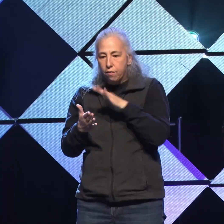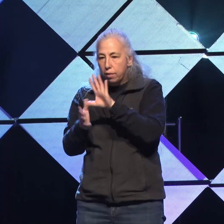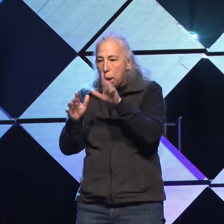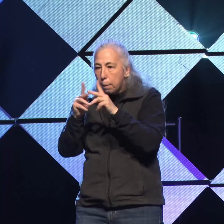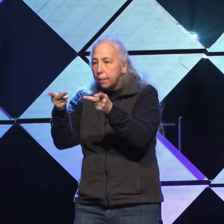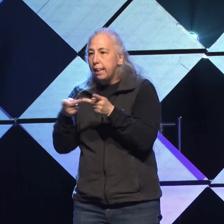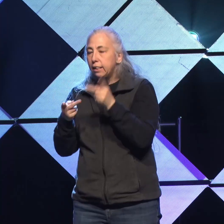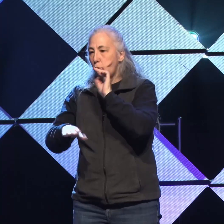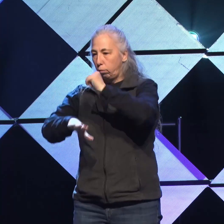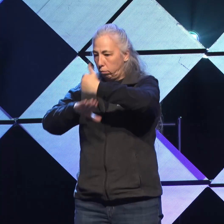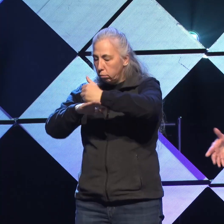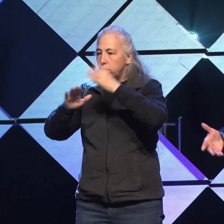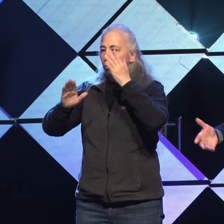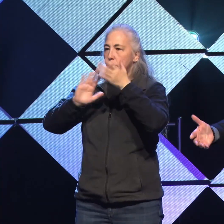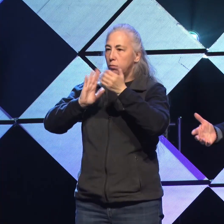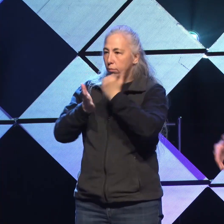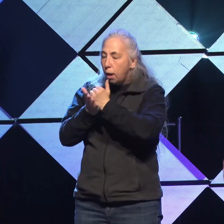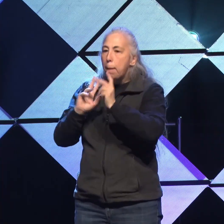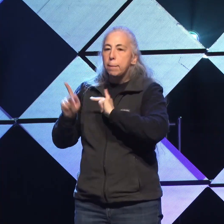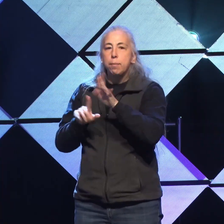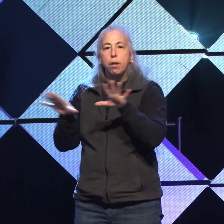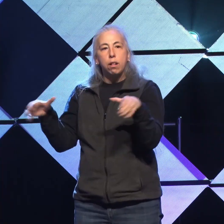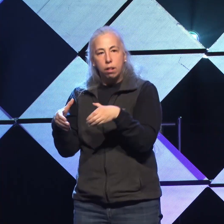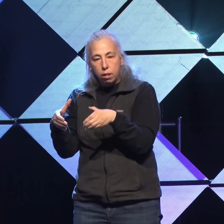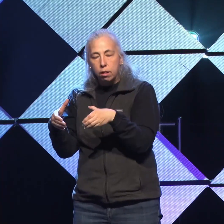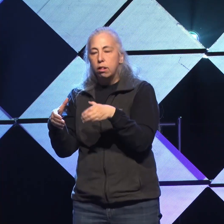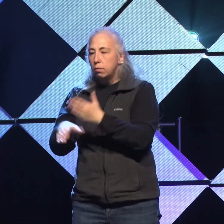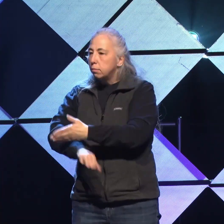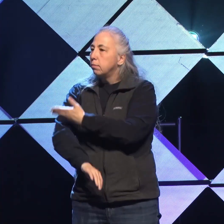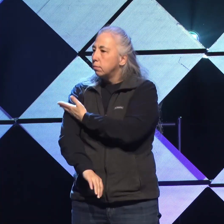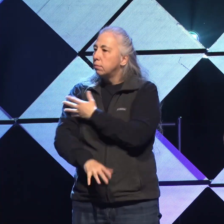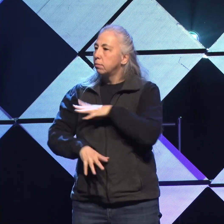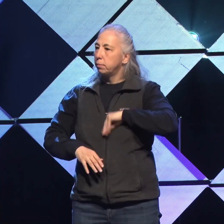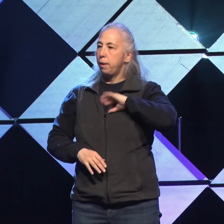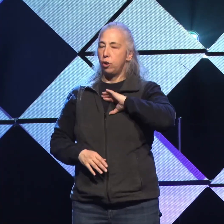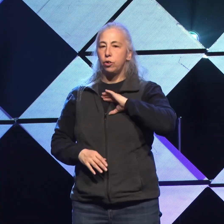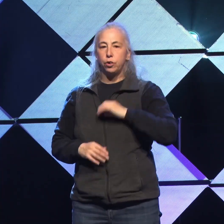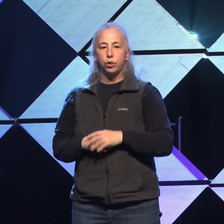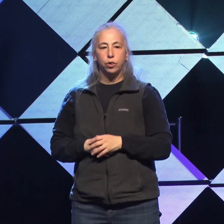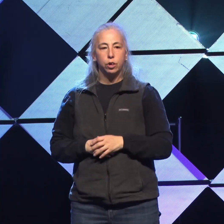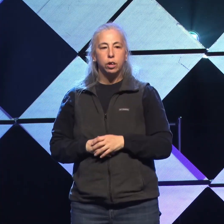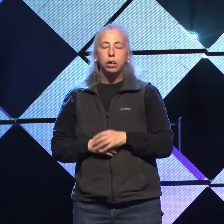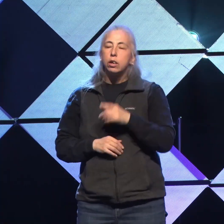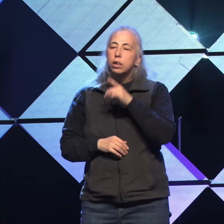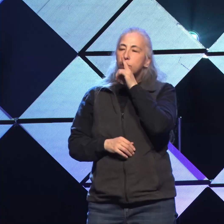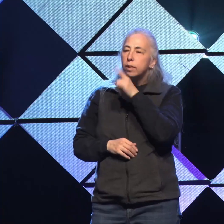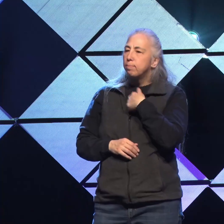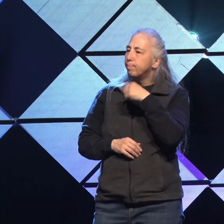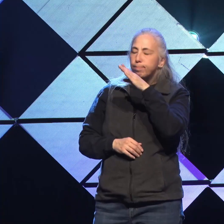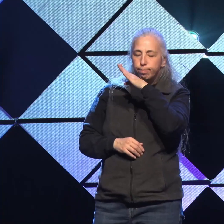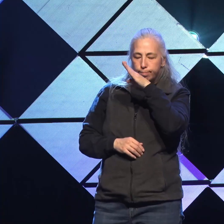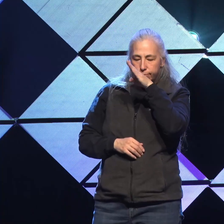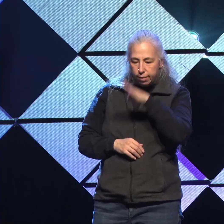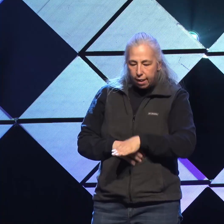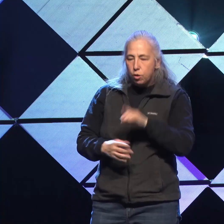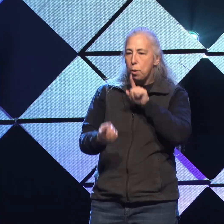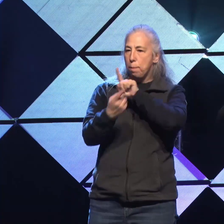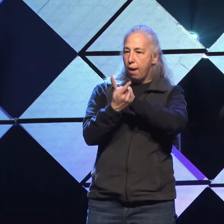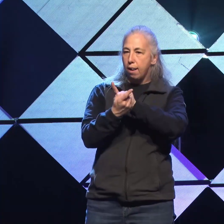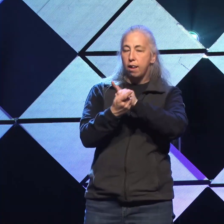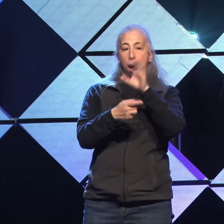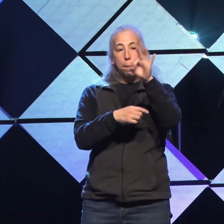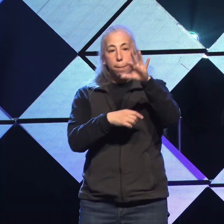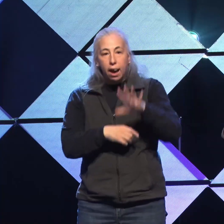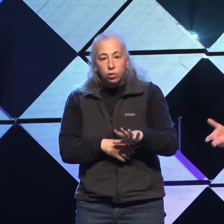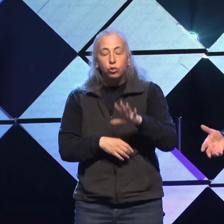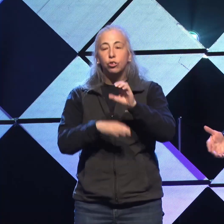to help people. Here's what's interesting. I've never known a counselor, a therapist, or a pastor.